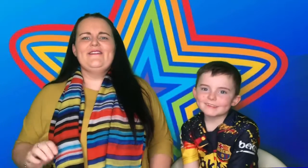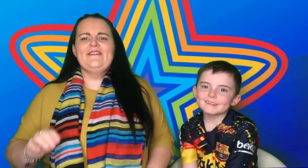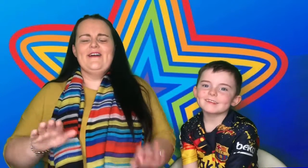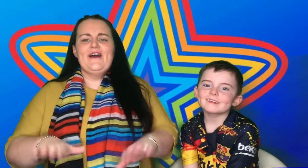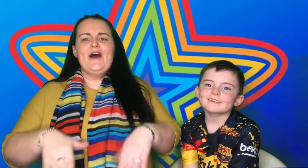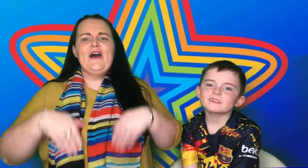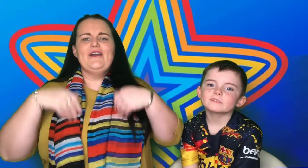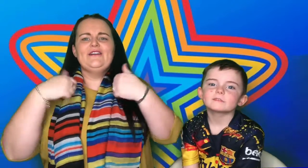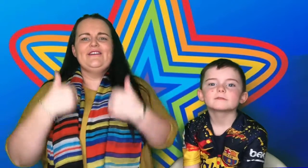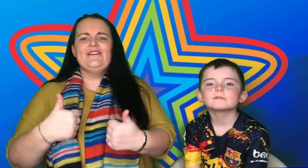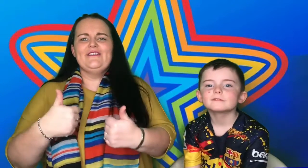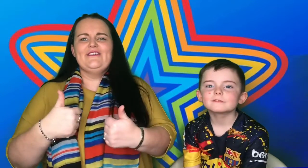Hello! How are you?